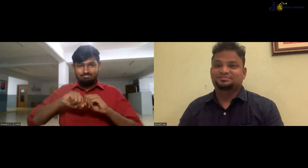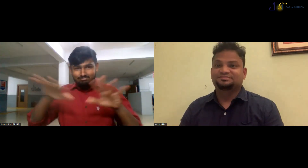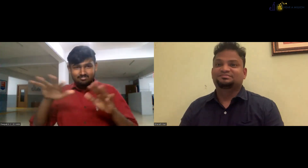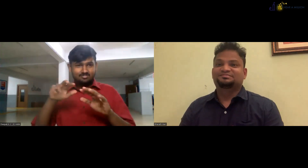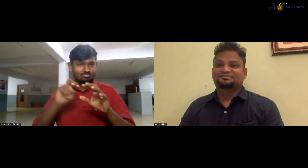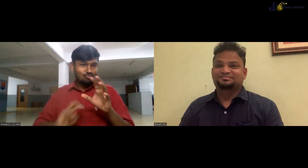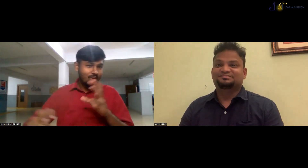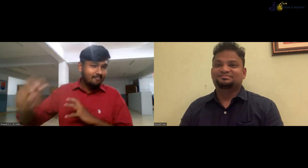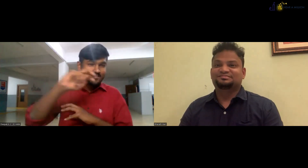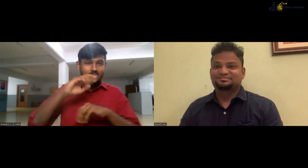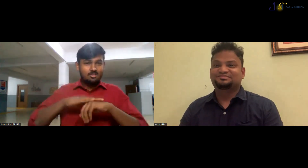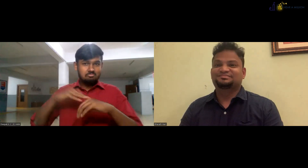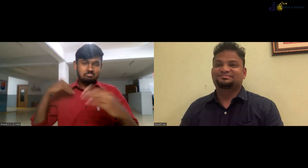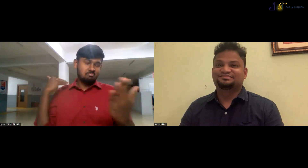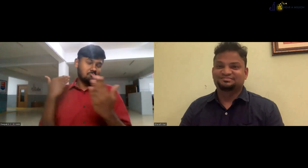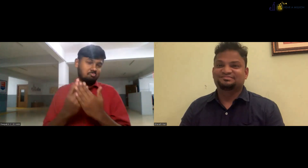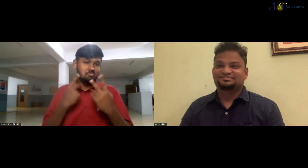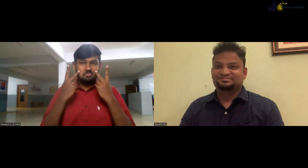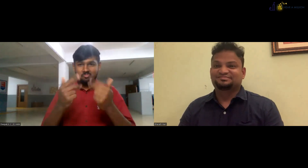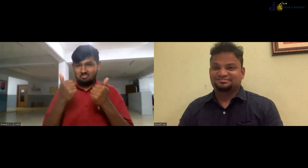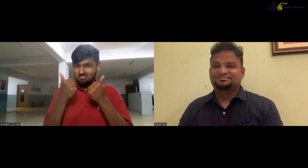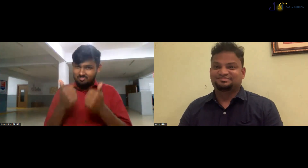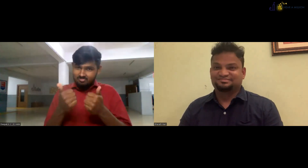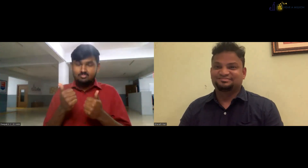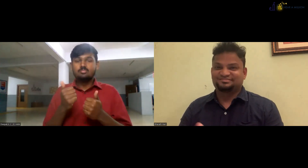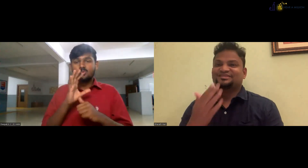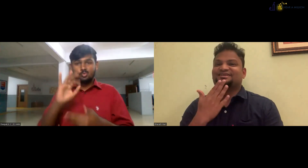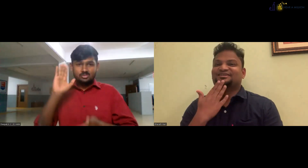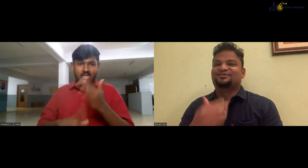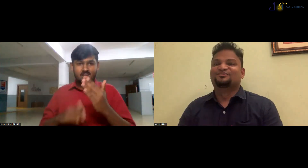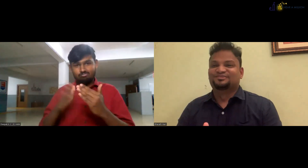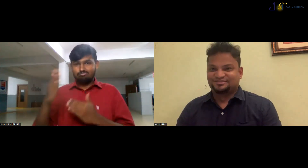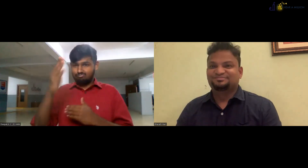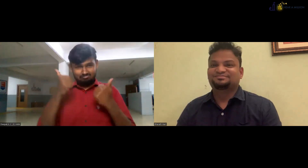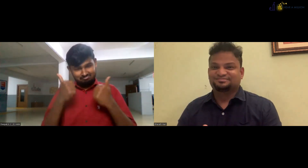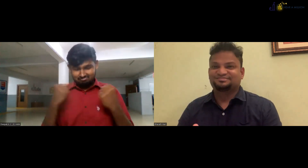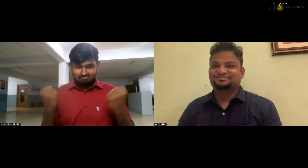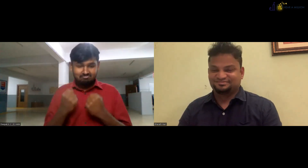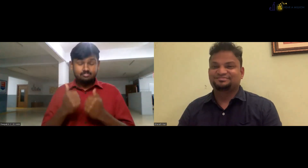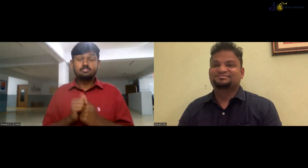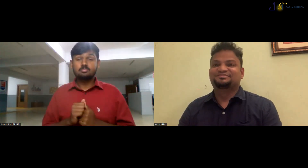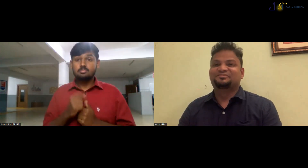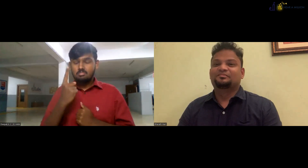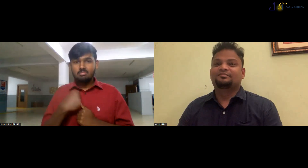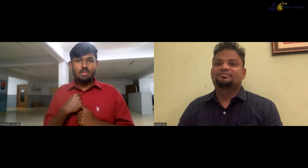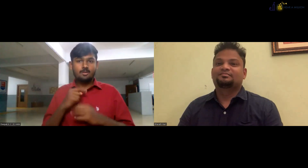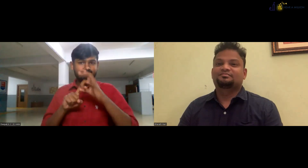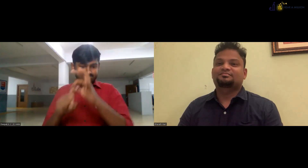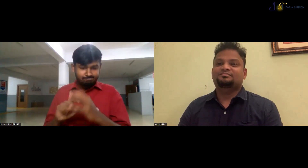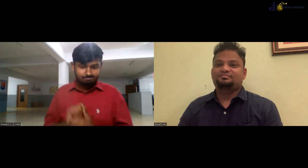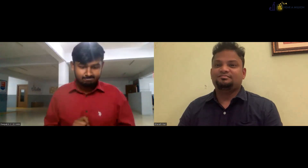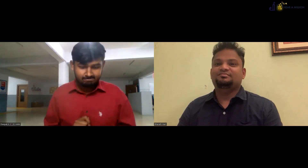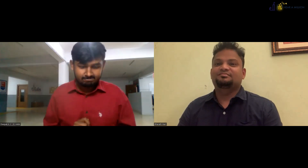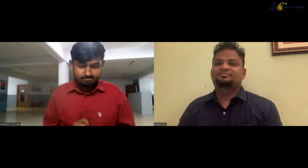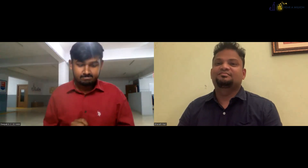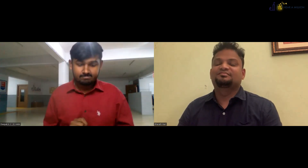So I have seen you your Instagram page, and you have been traveling a lot. It seems good, and I see that,